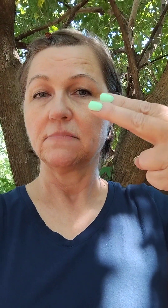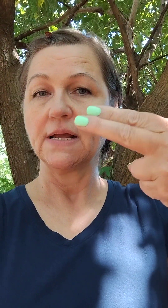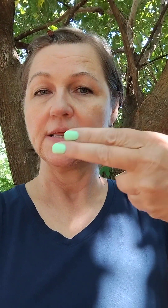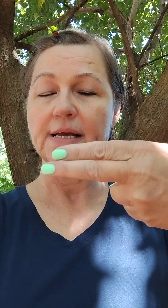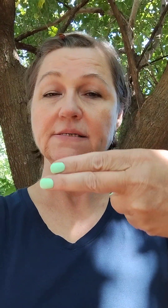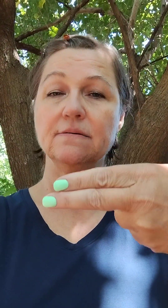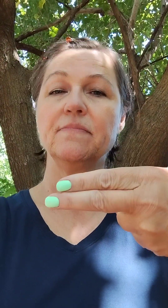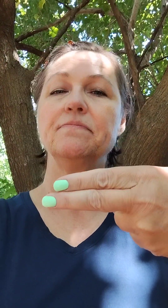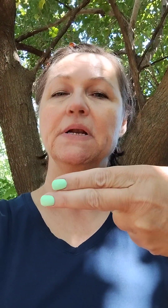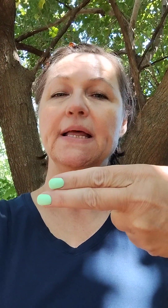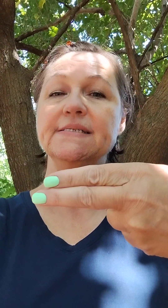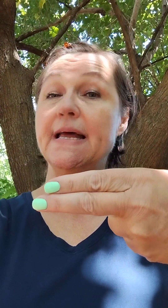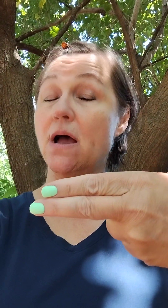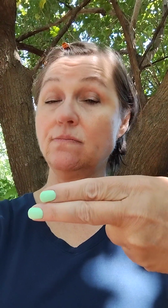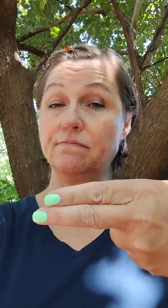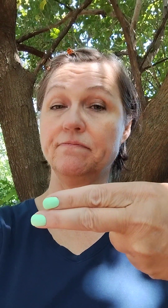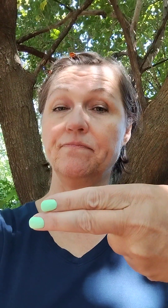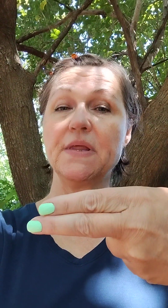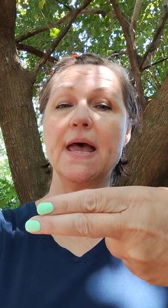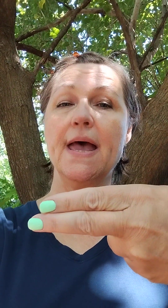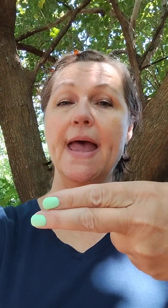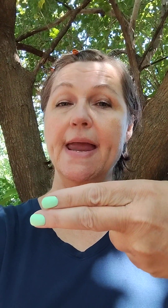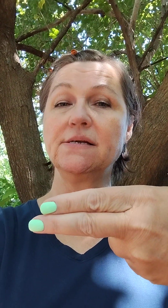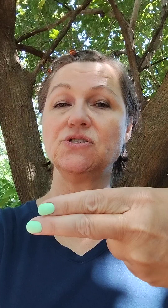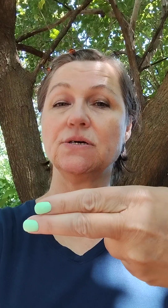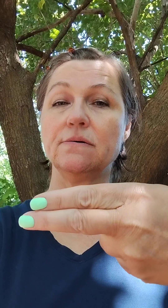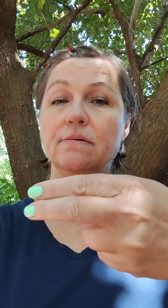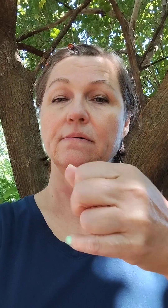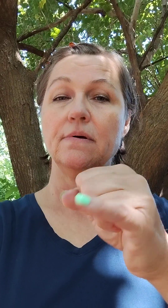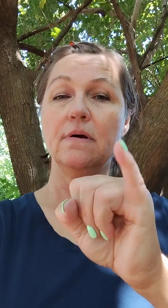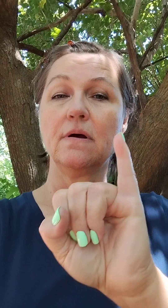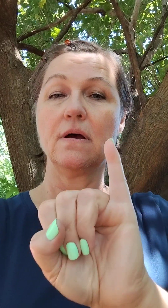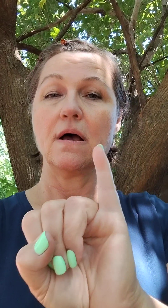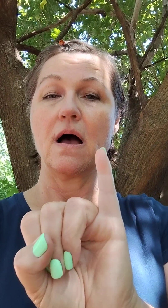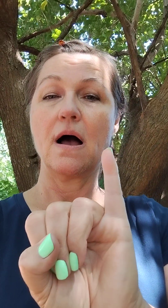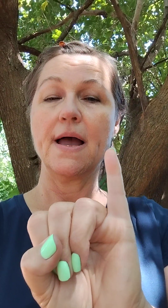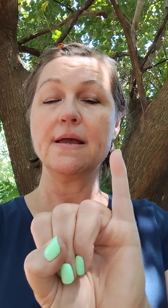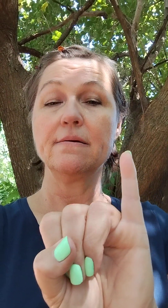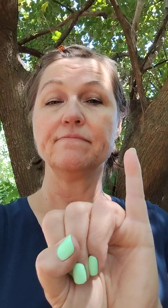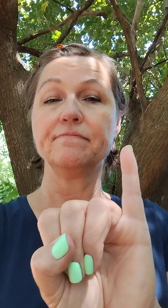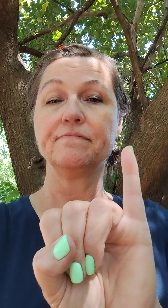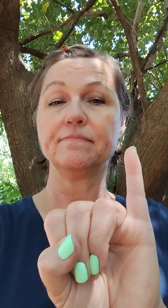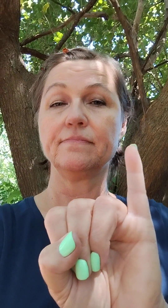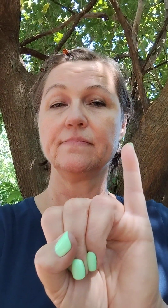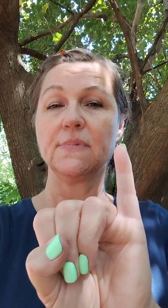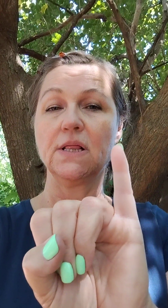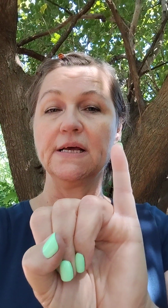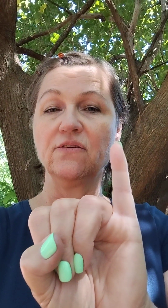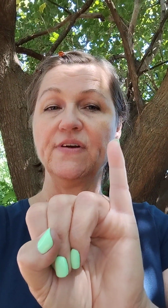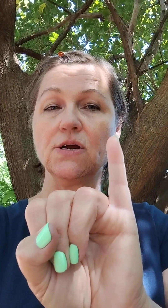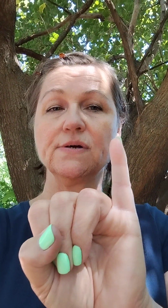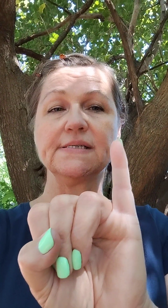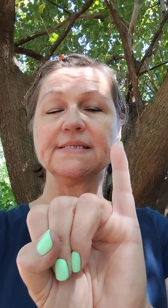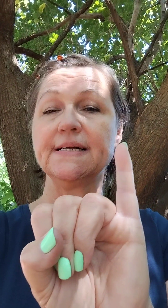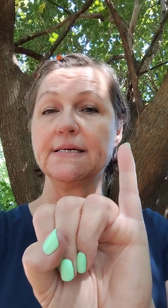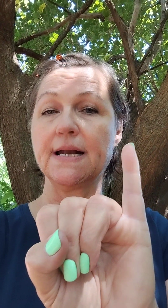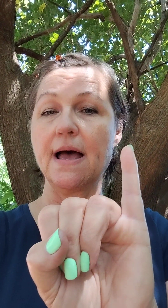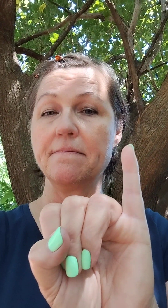Like this. It lays down. H. I. Little finger is extended up.